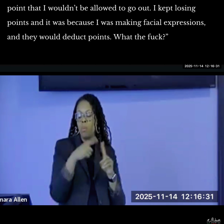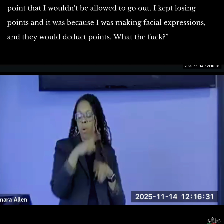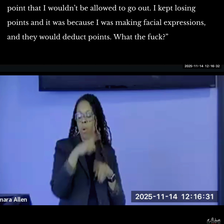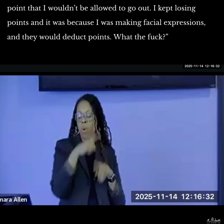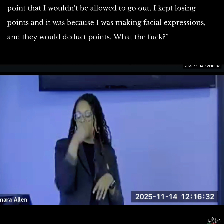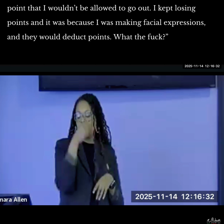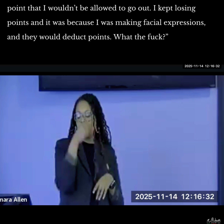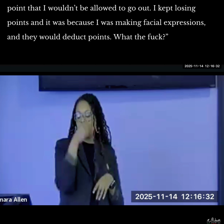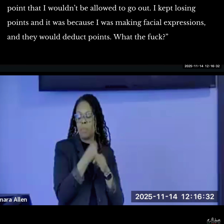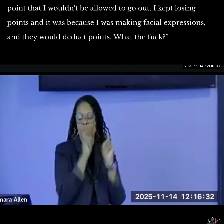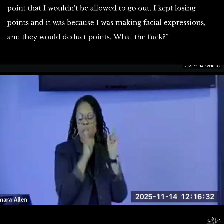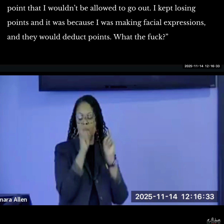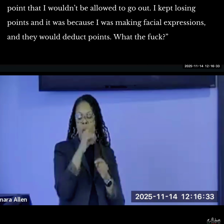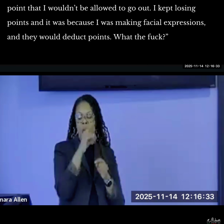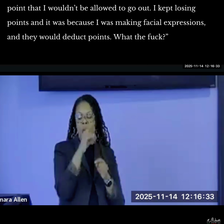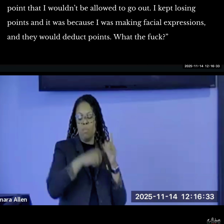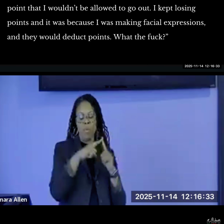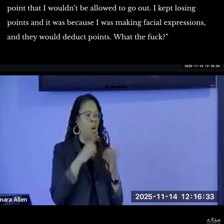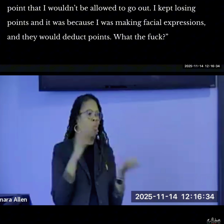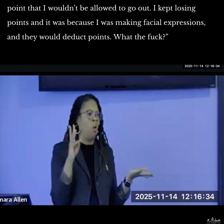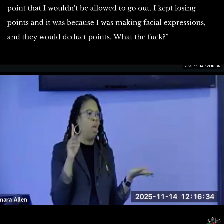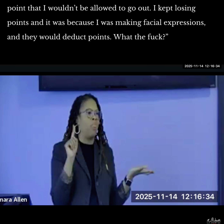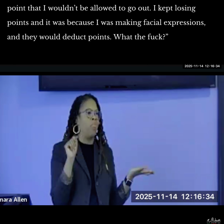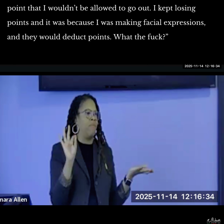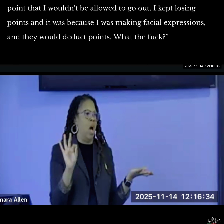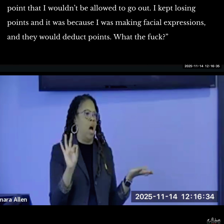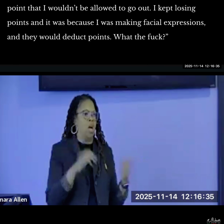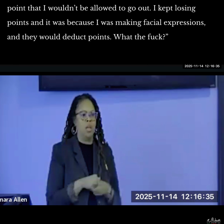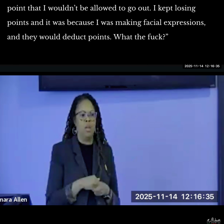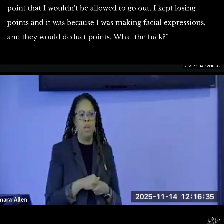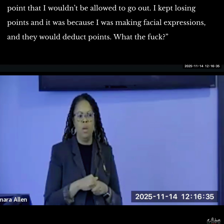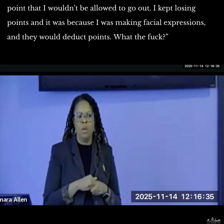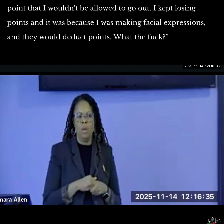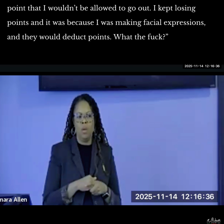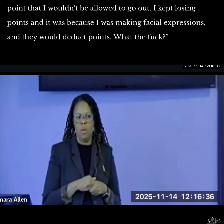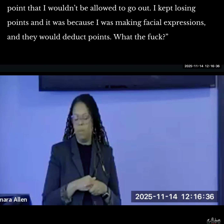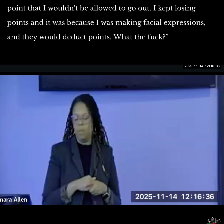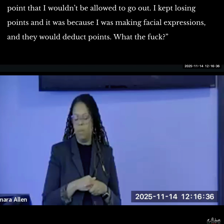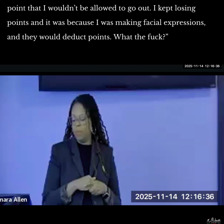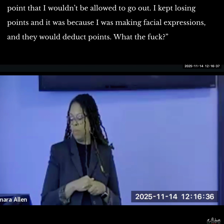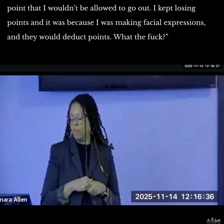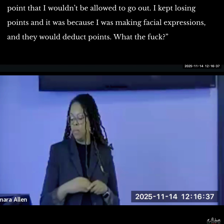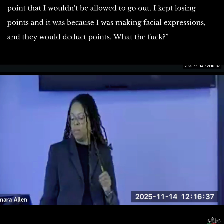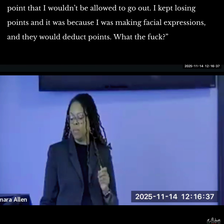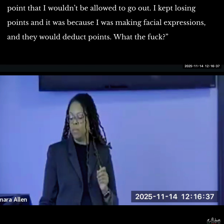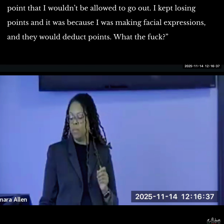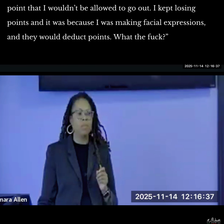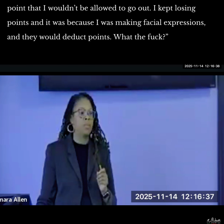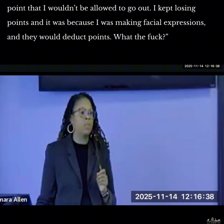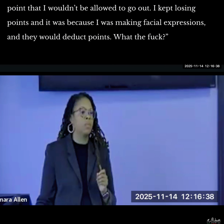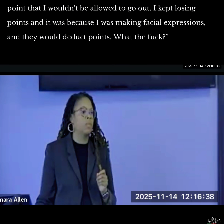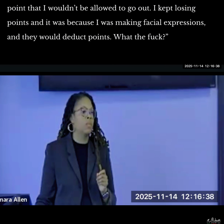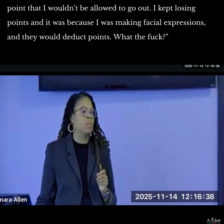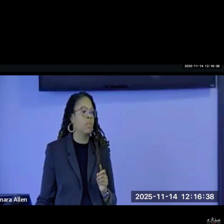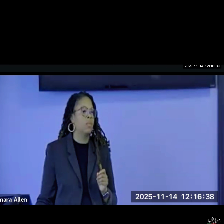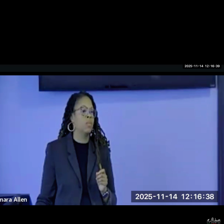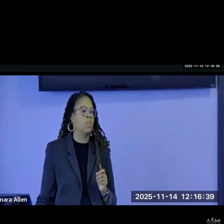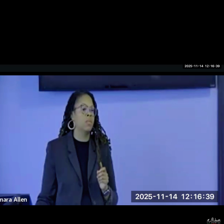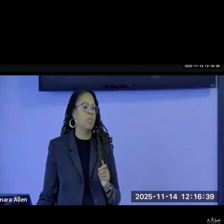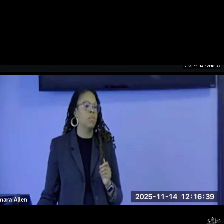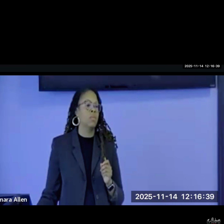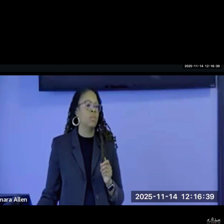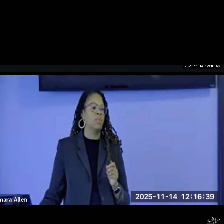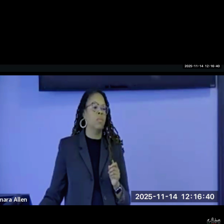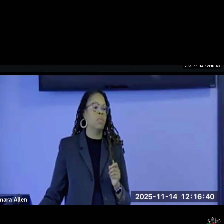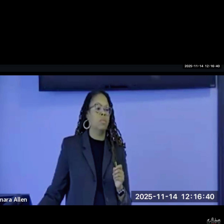the point where I kept messing up to the point that I wouldn't be allowed to go out. I kept losing points, and it was because I was making facial